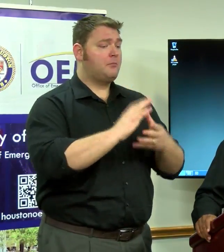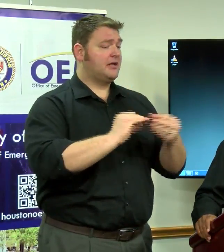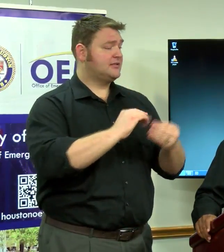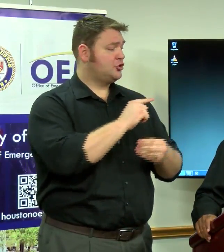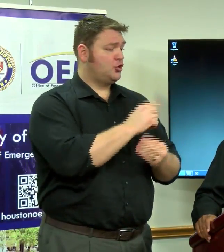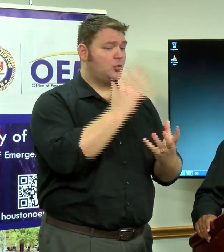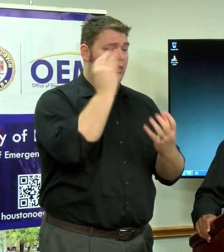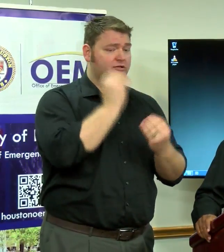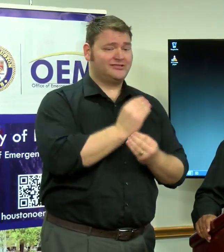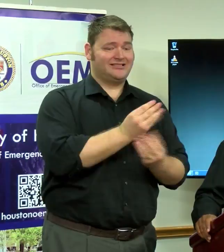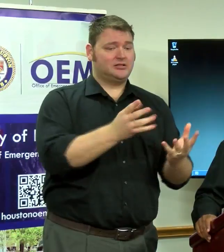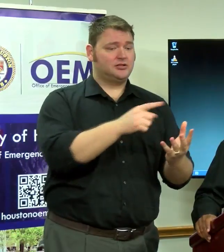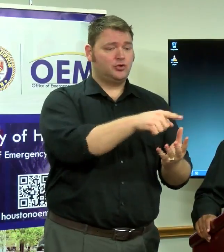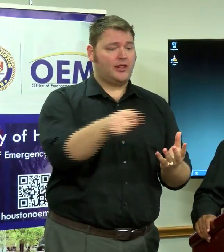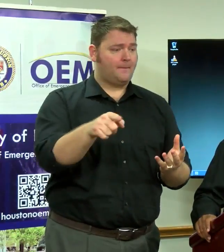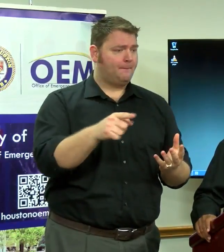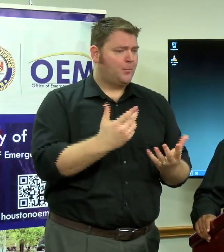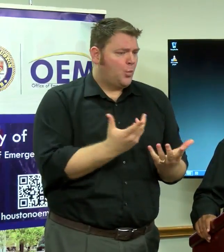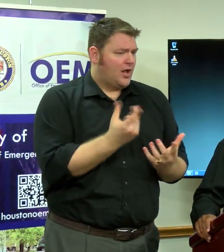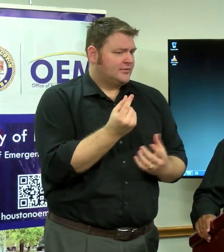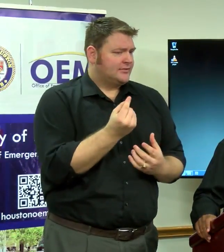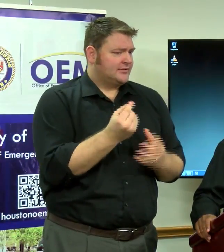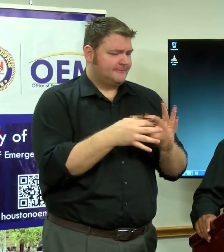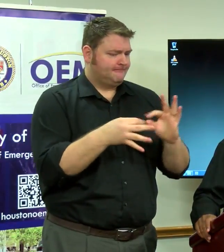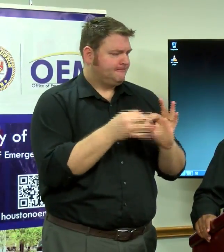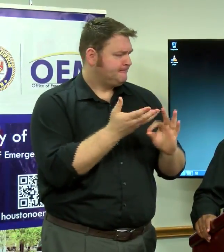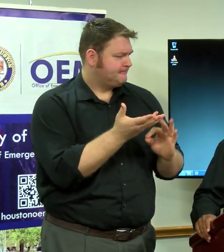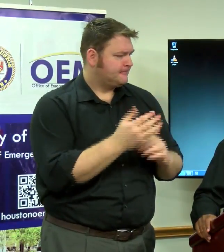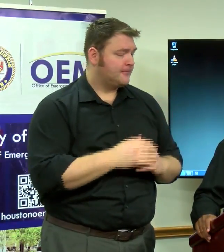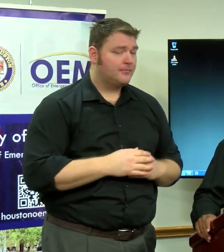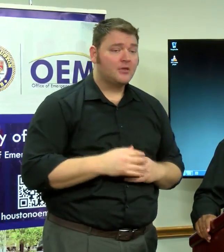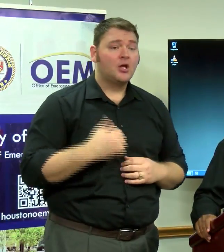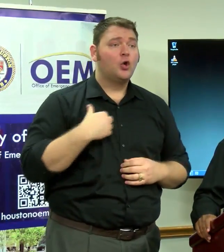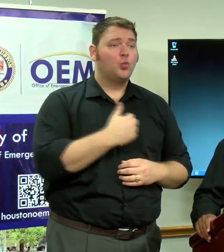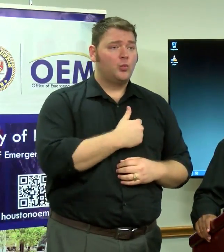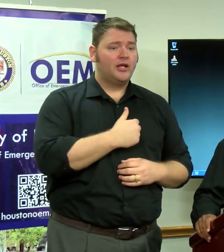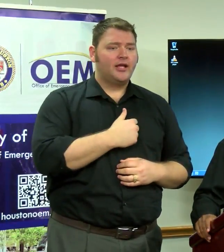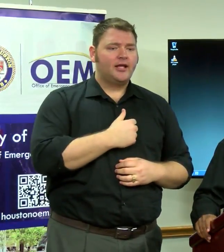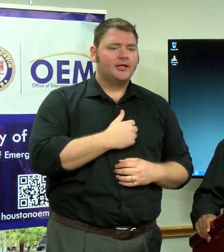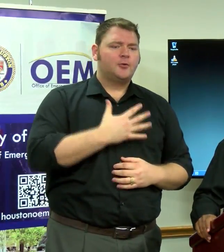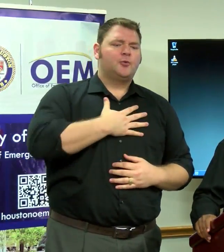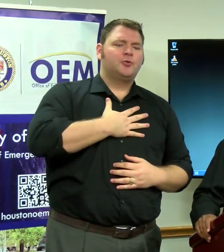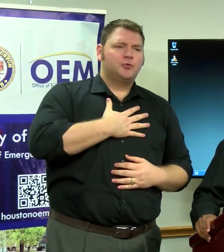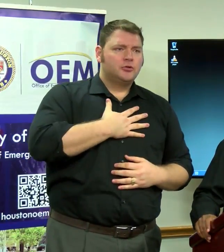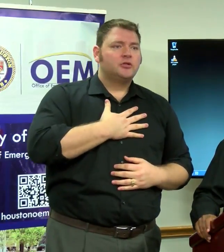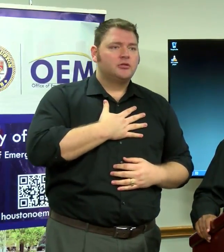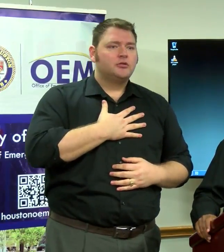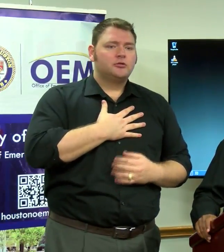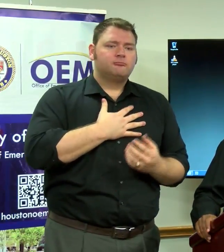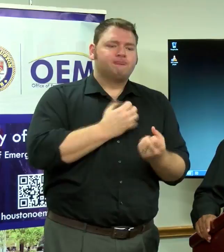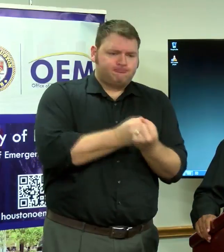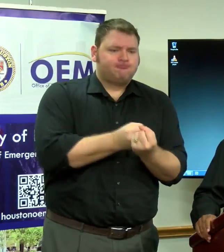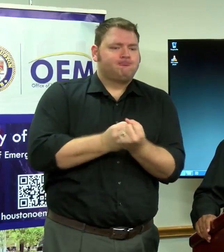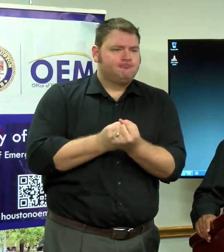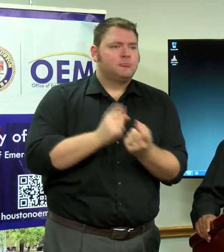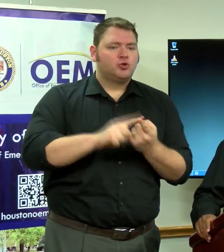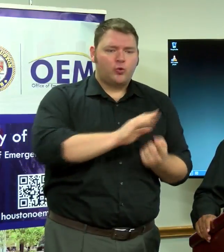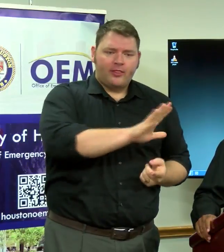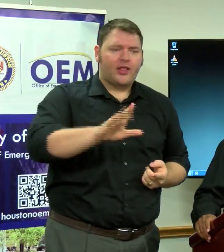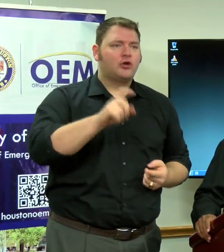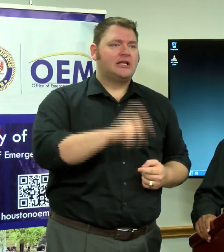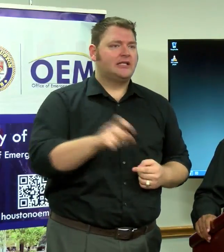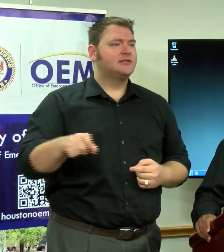you want our neighbors to know? That we are sensitive and we are going to be very, very responsive to their every